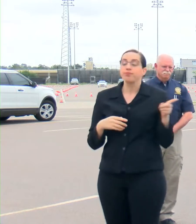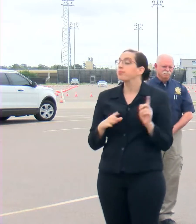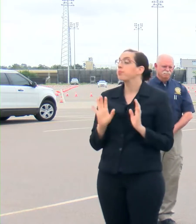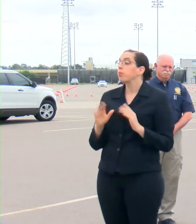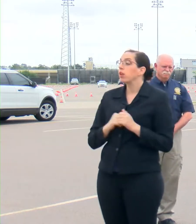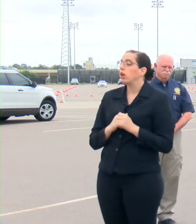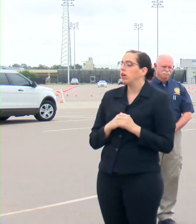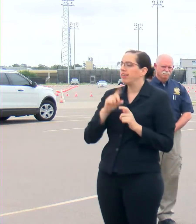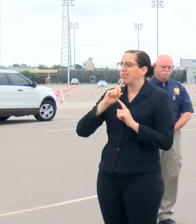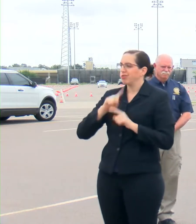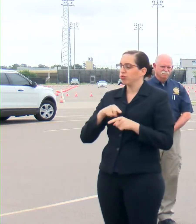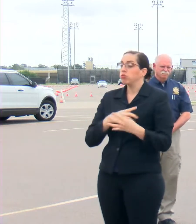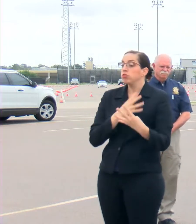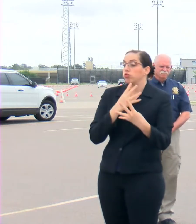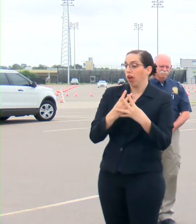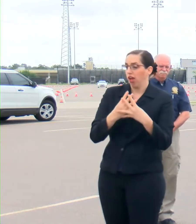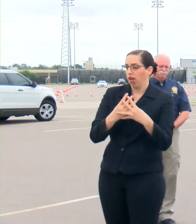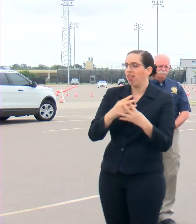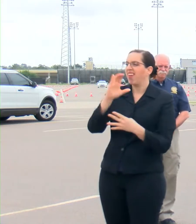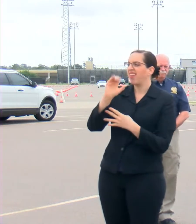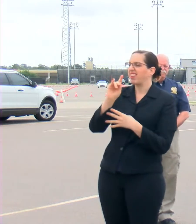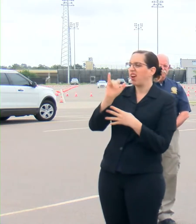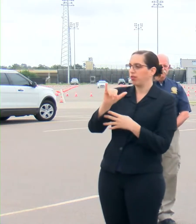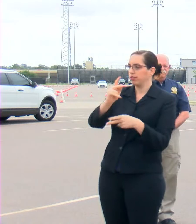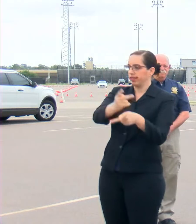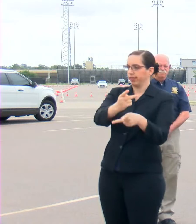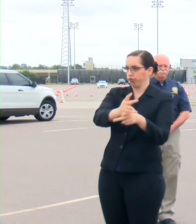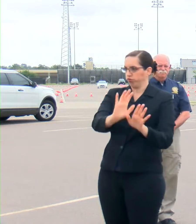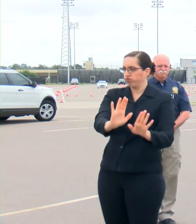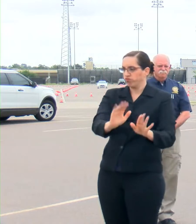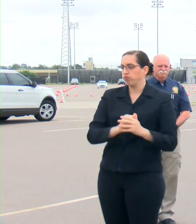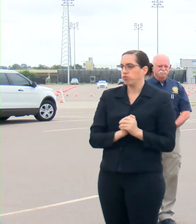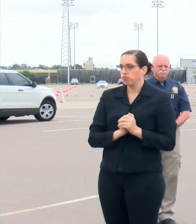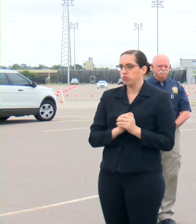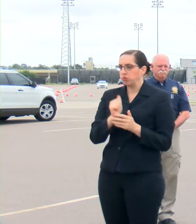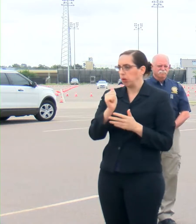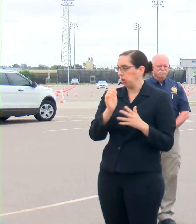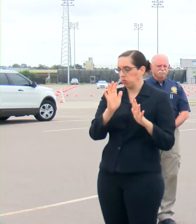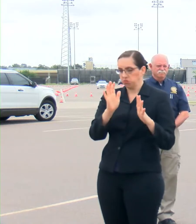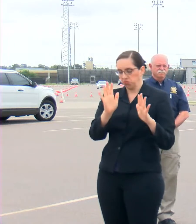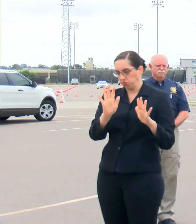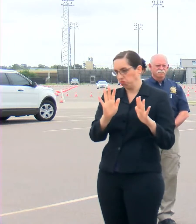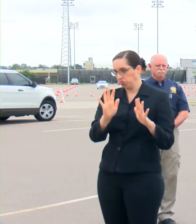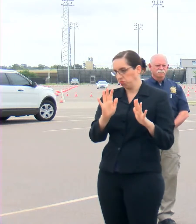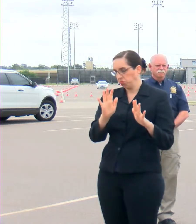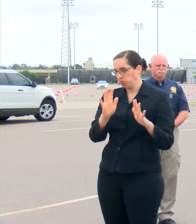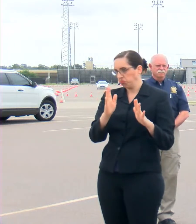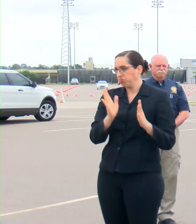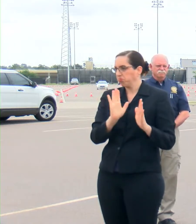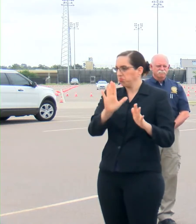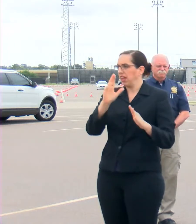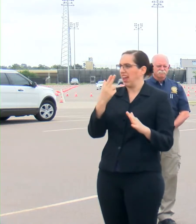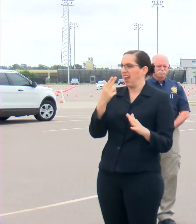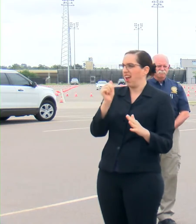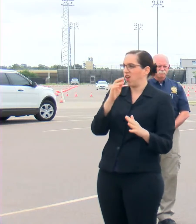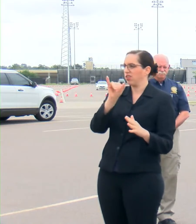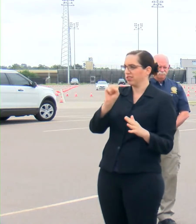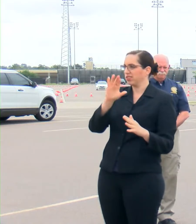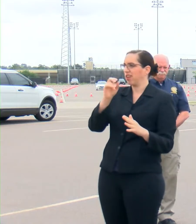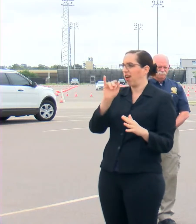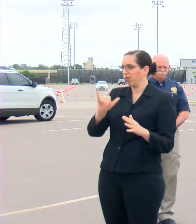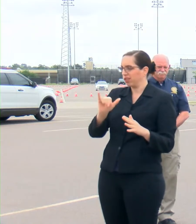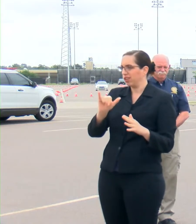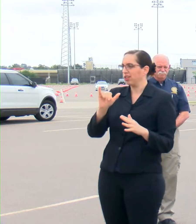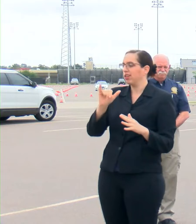the county is handling that aspect of the program, and so I'll defer to the county and the Harris County Sheriff Department and the Harris